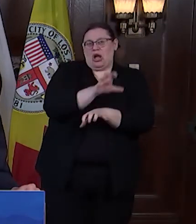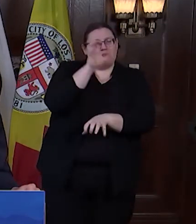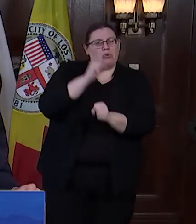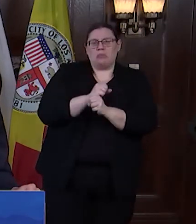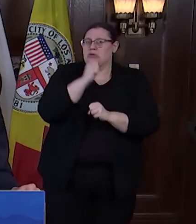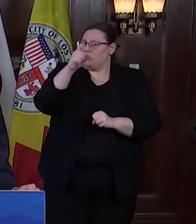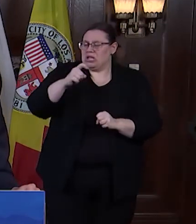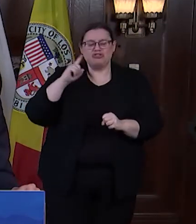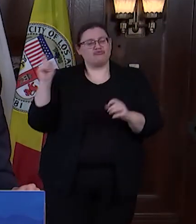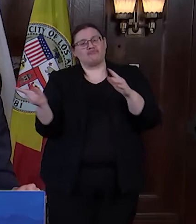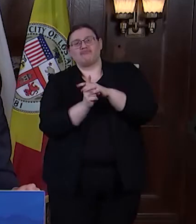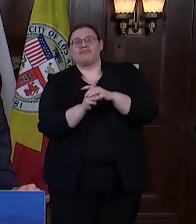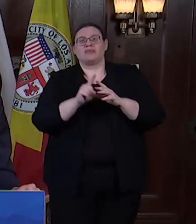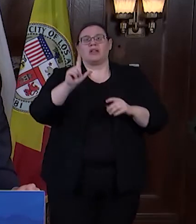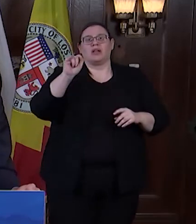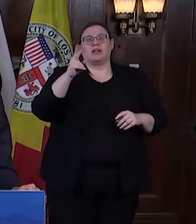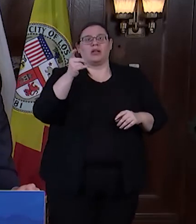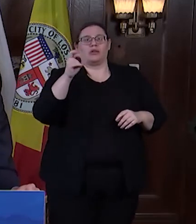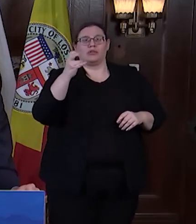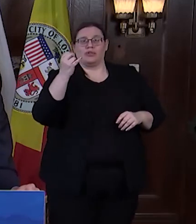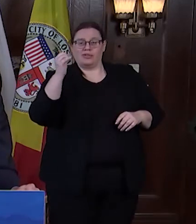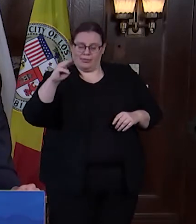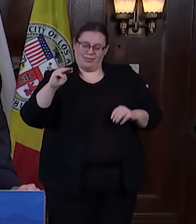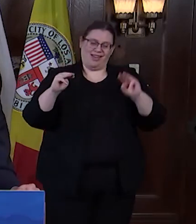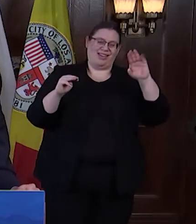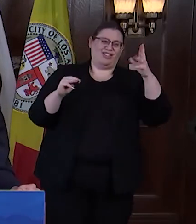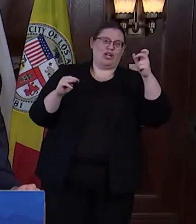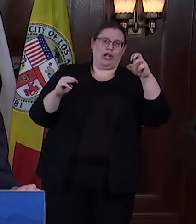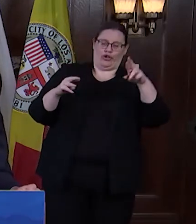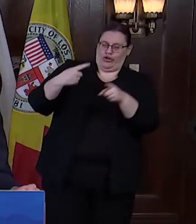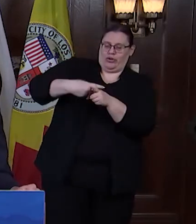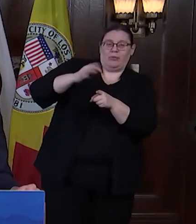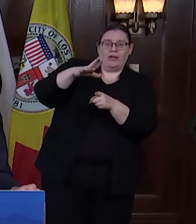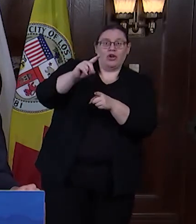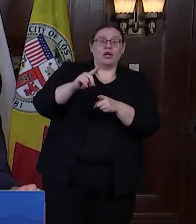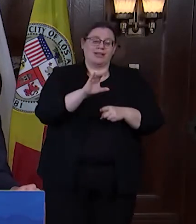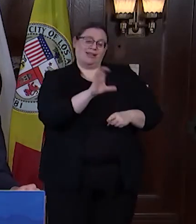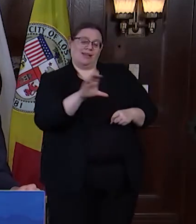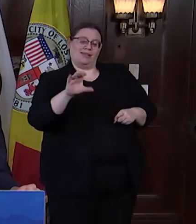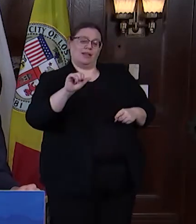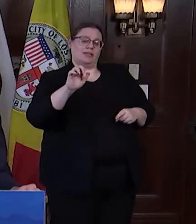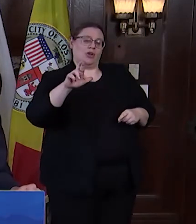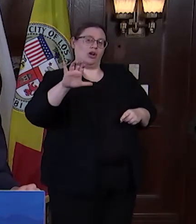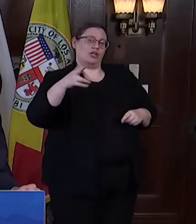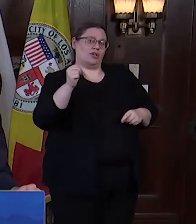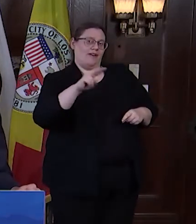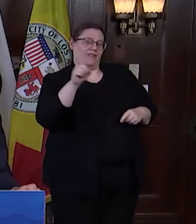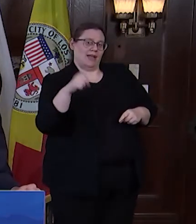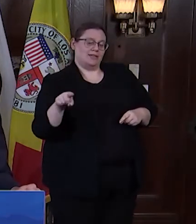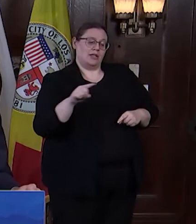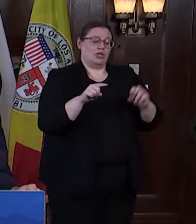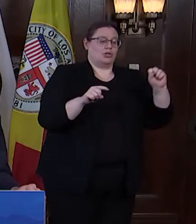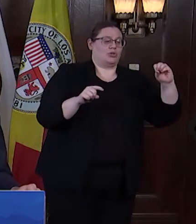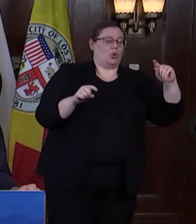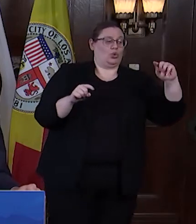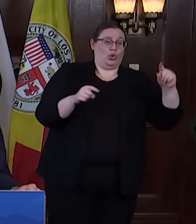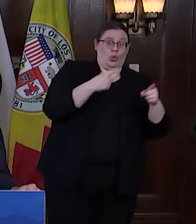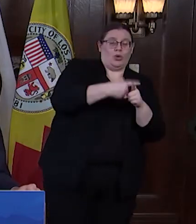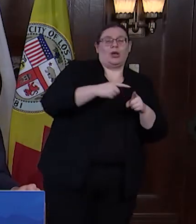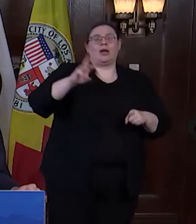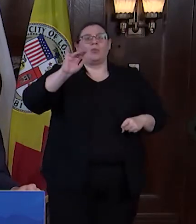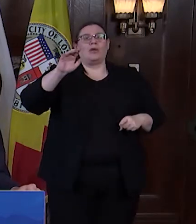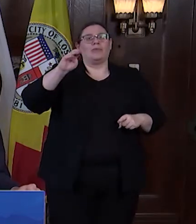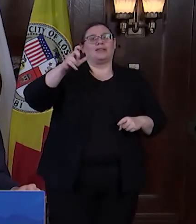show up at Lankershim and Chandler Boulevard, at East Cesar Chavez and Soto Street, and at the